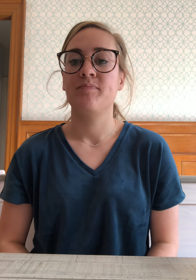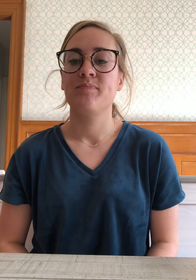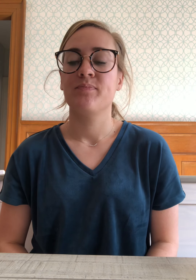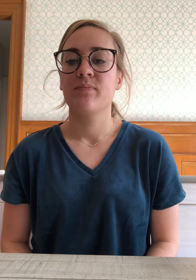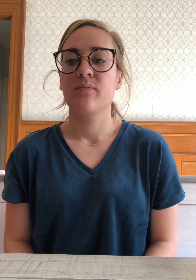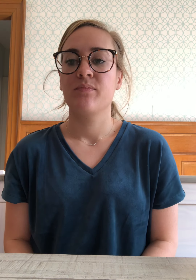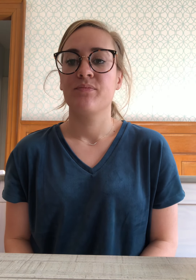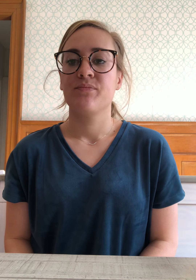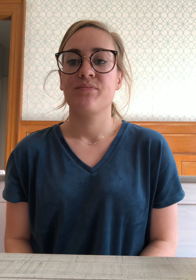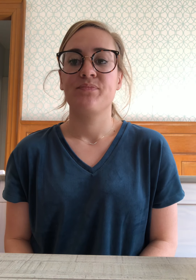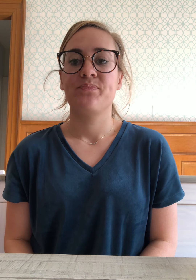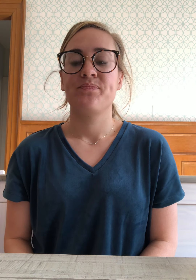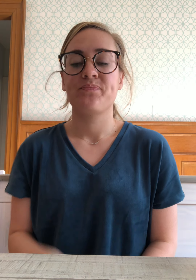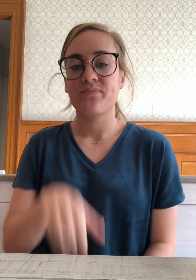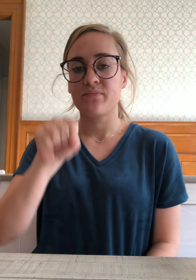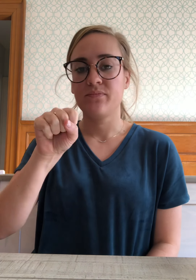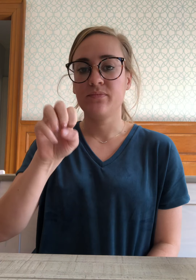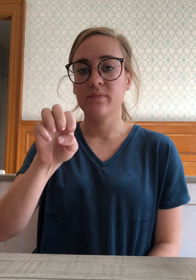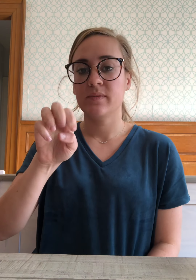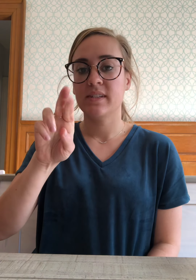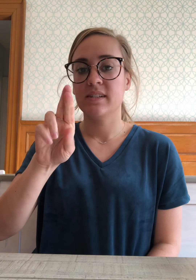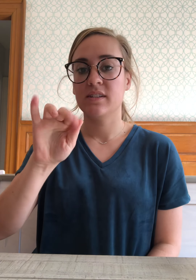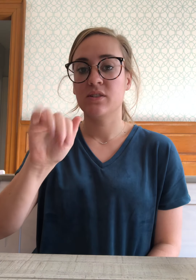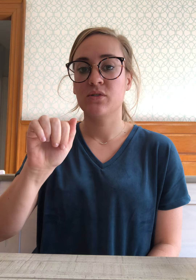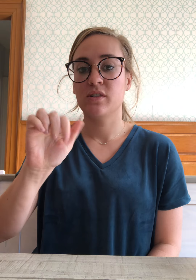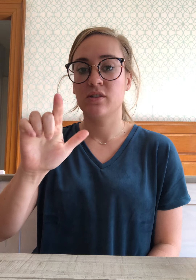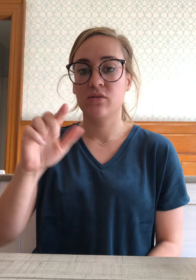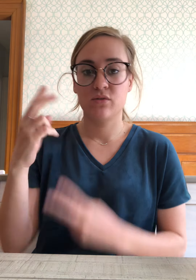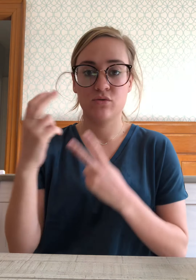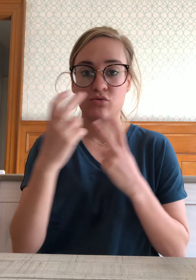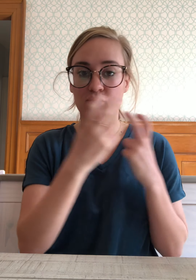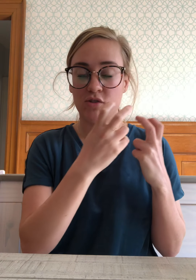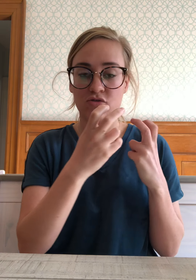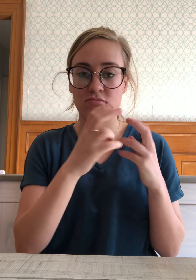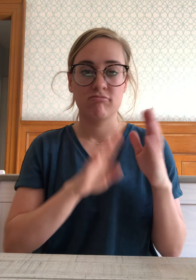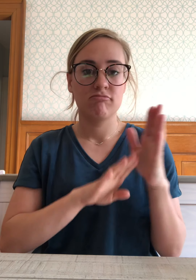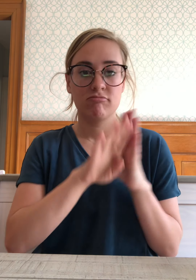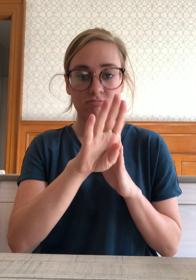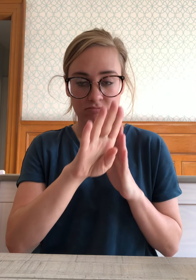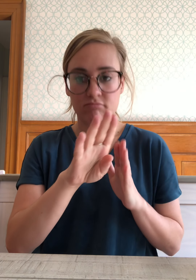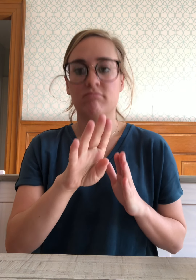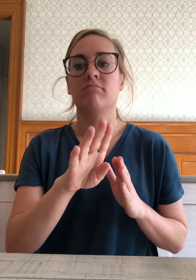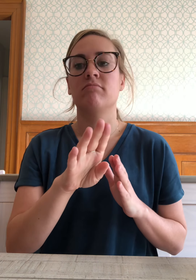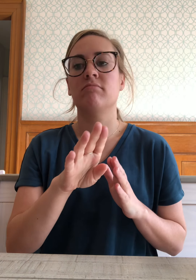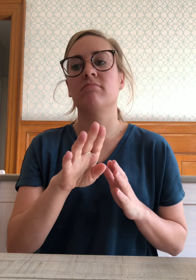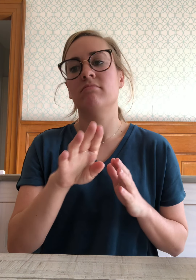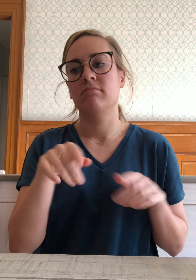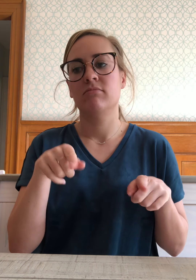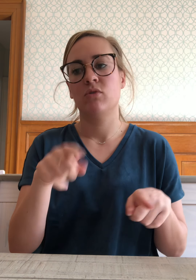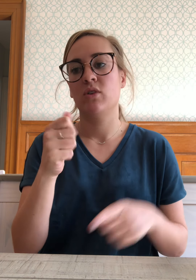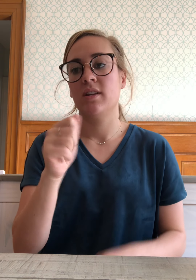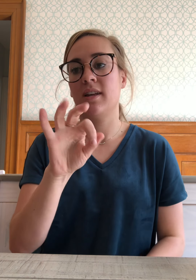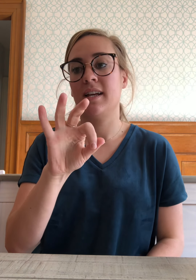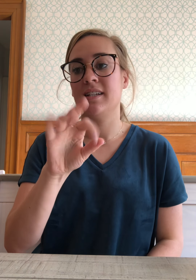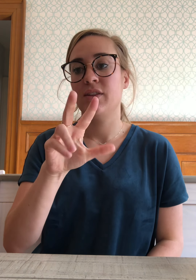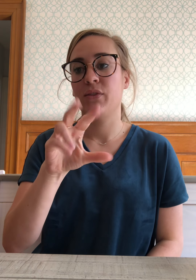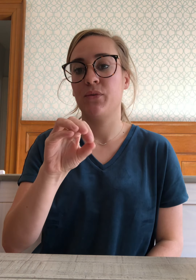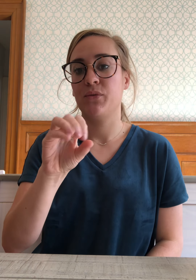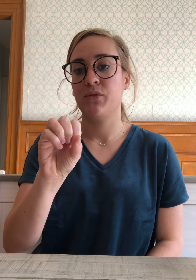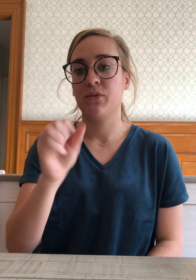Serial extraction was developed in Europe in the 1930s as a simple method, so-called simple method, of dealing with severe